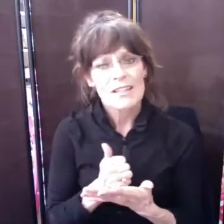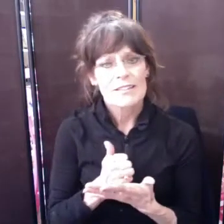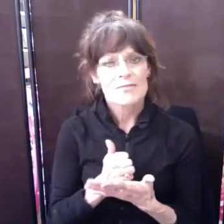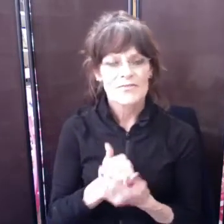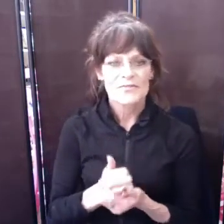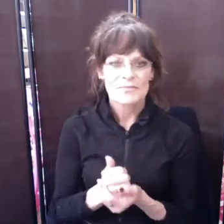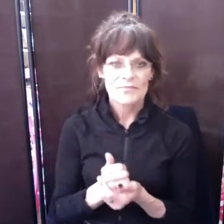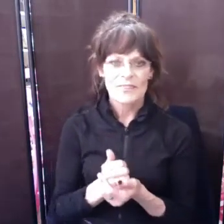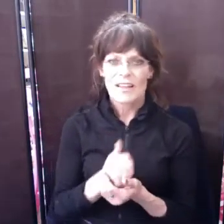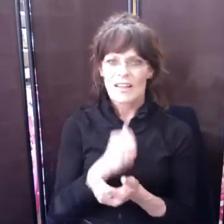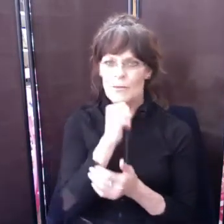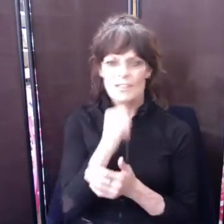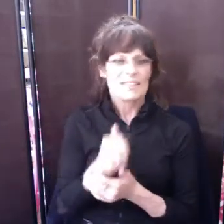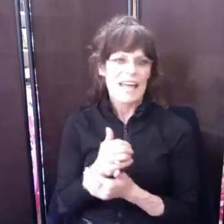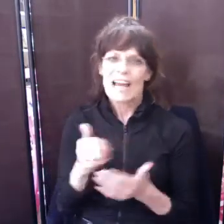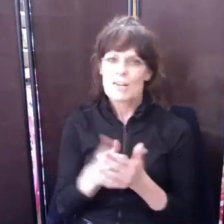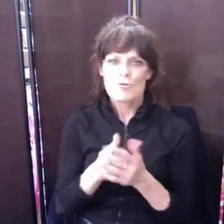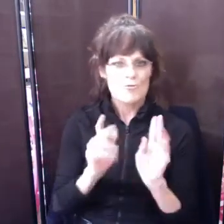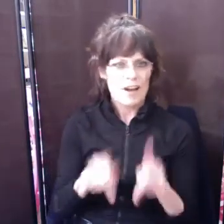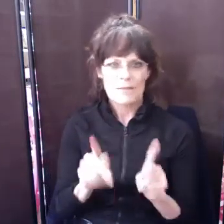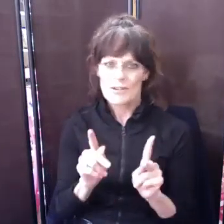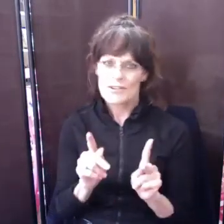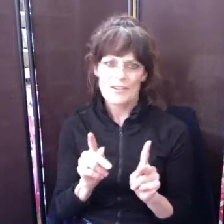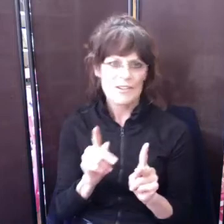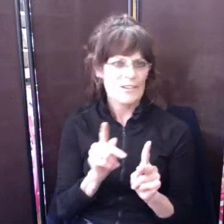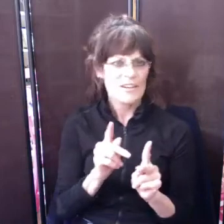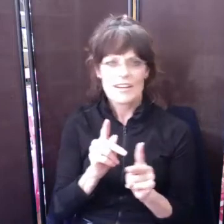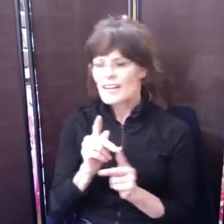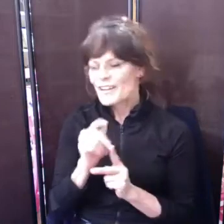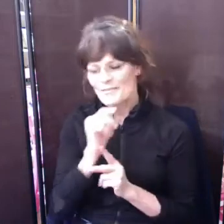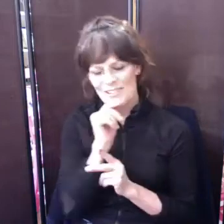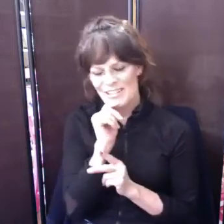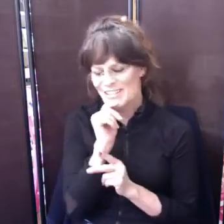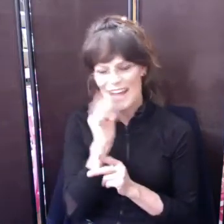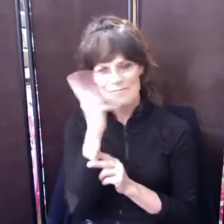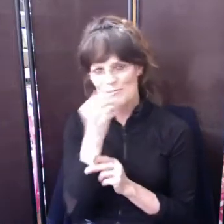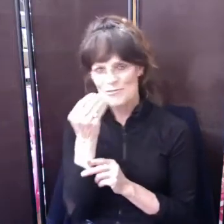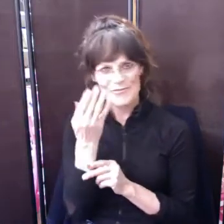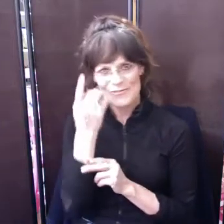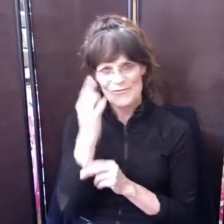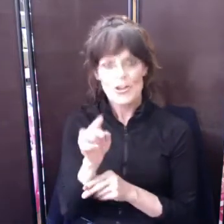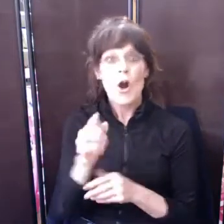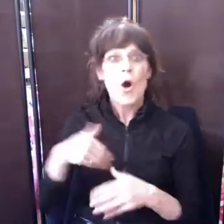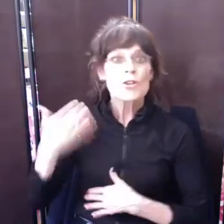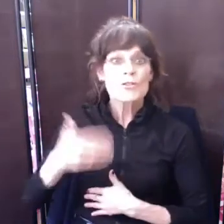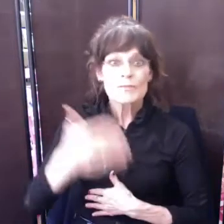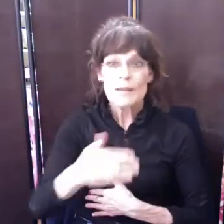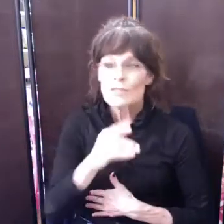was not a cuddly newcomer. I was not a vision for you. You know how sometimes there's like a really cute newcomer and everybody